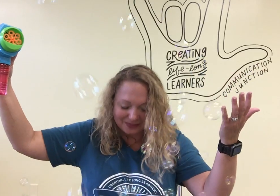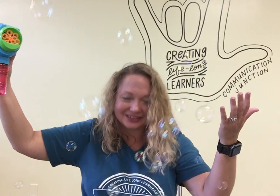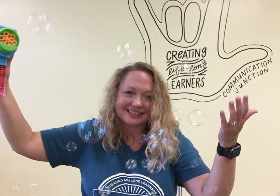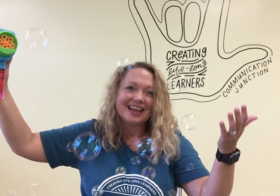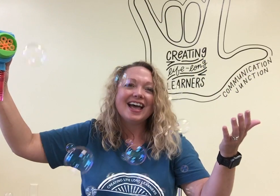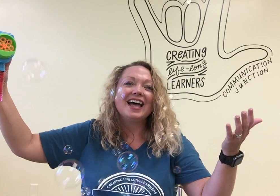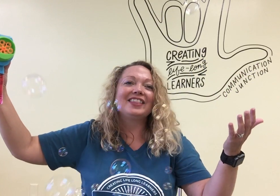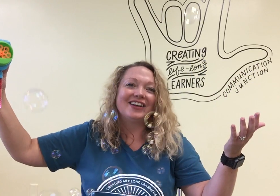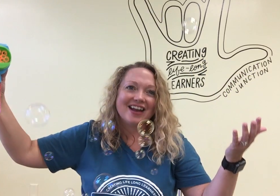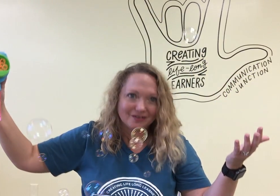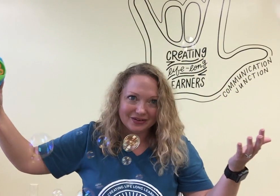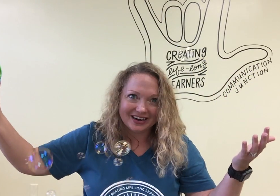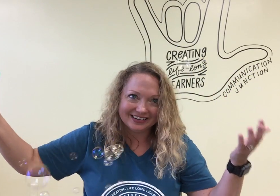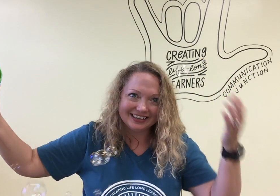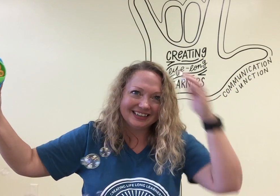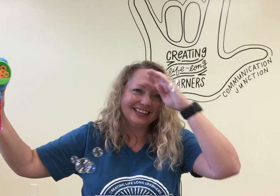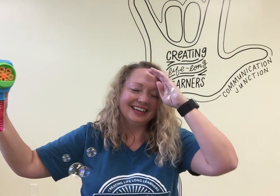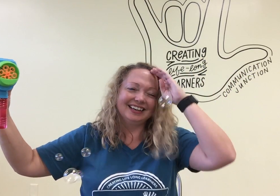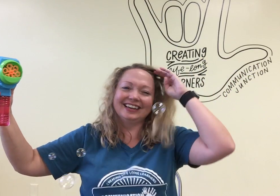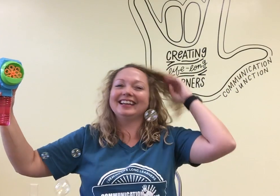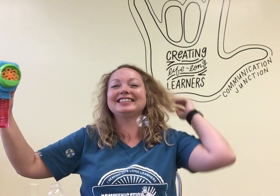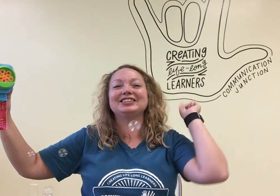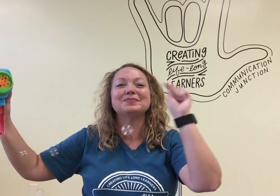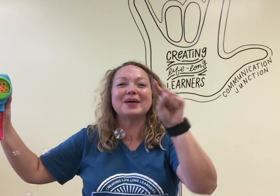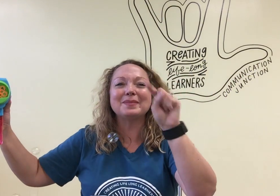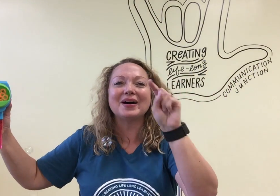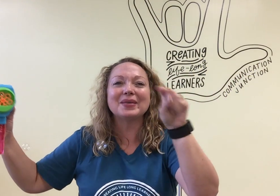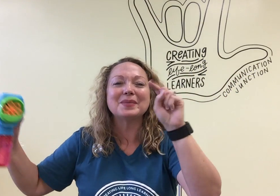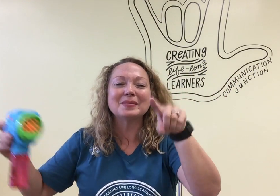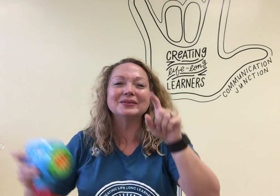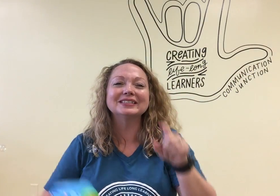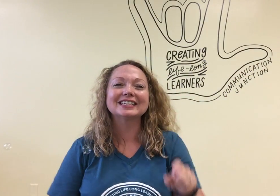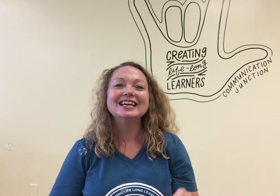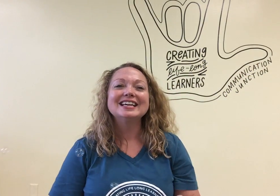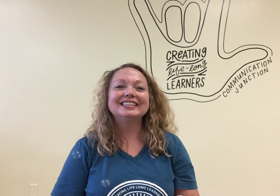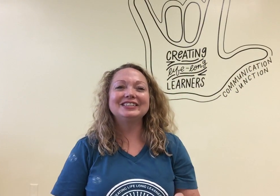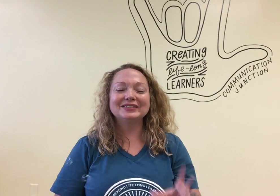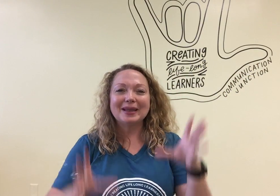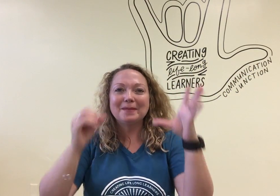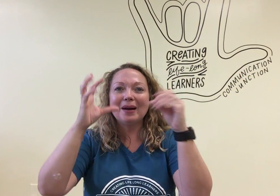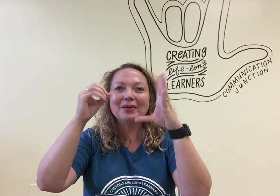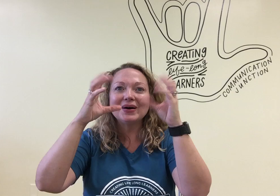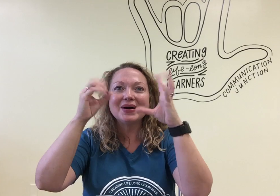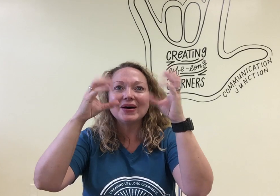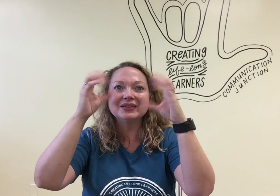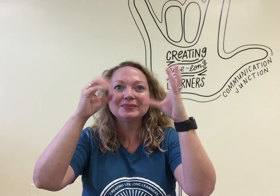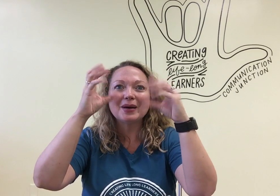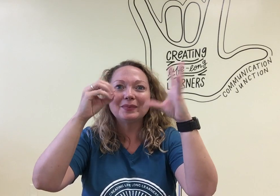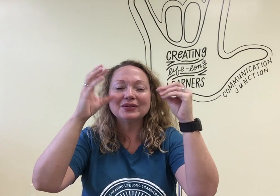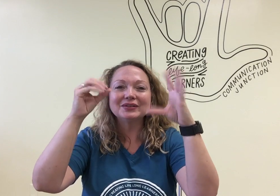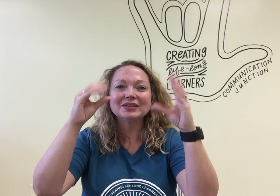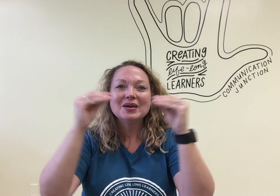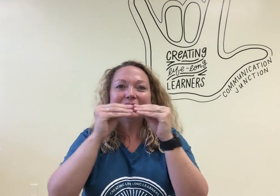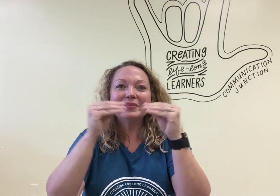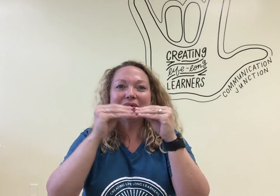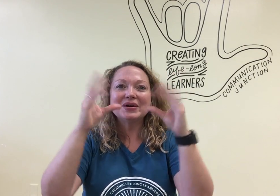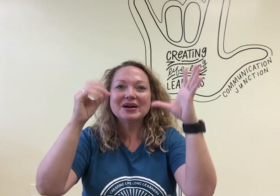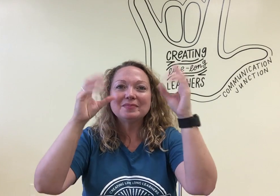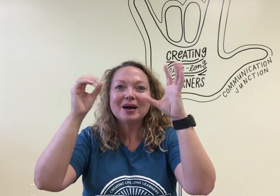bubbles and they're everywhere. Did you pop all the bubbles? Did you say bubbles, bubbles? More